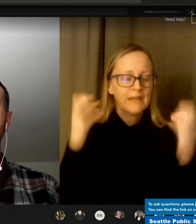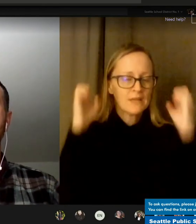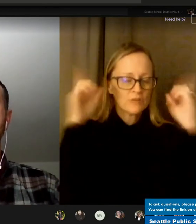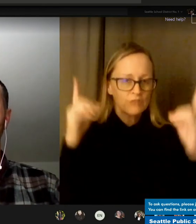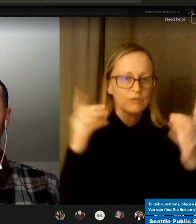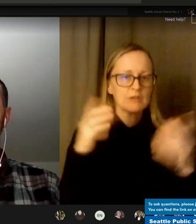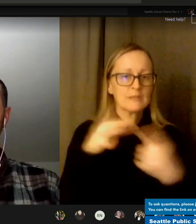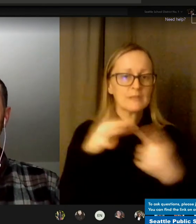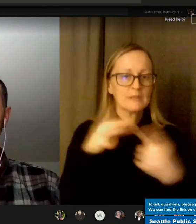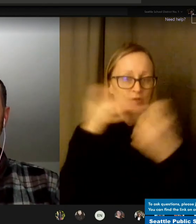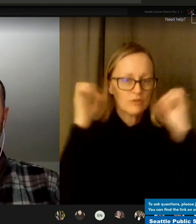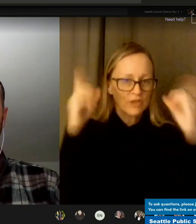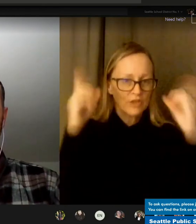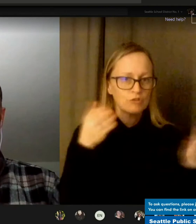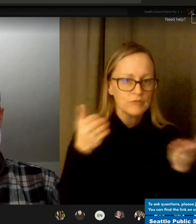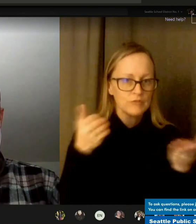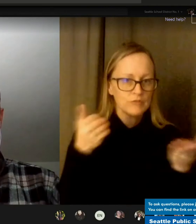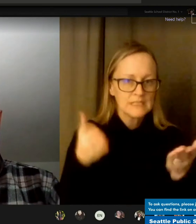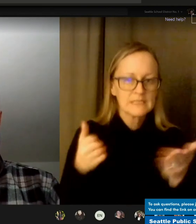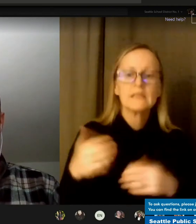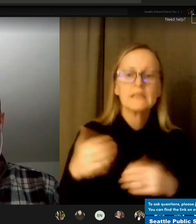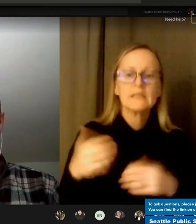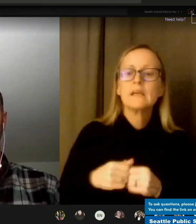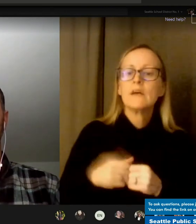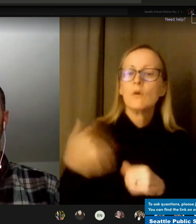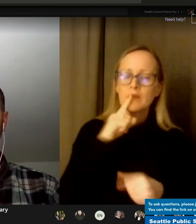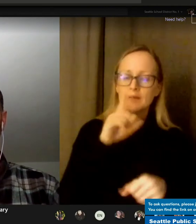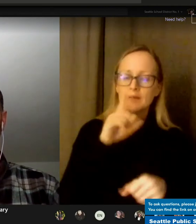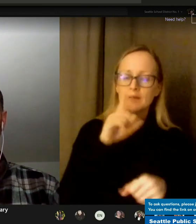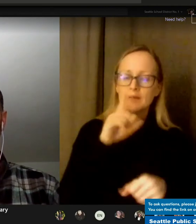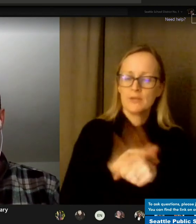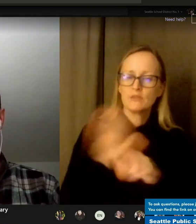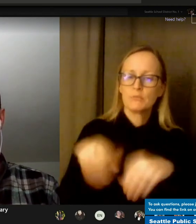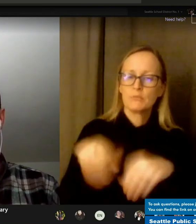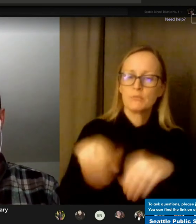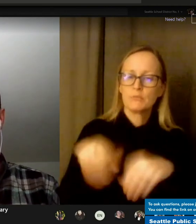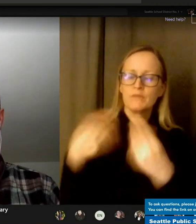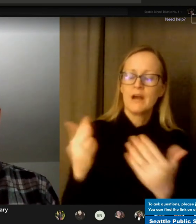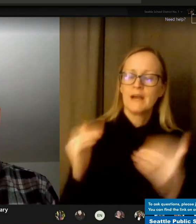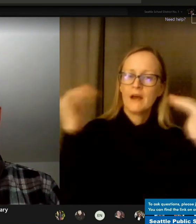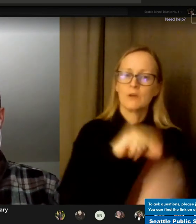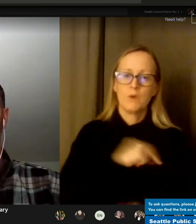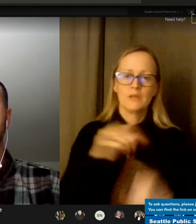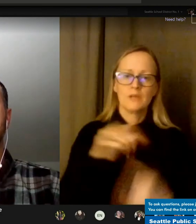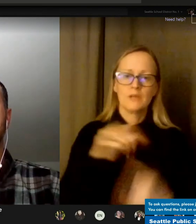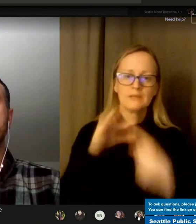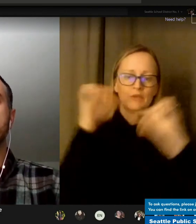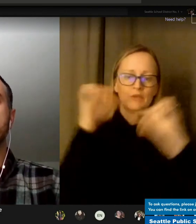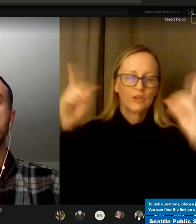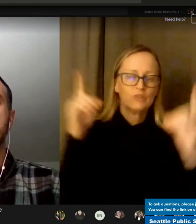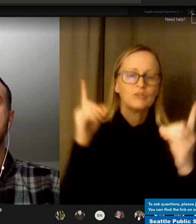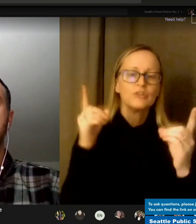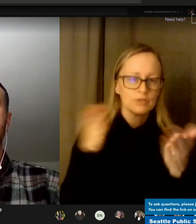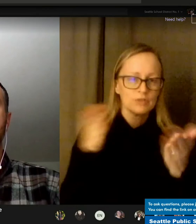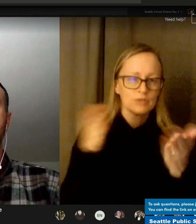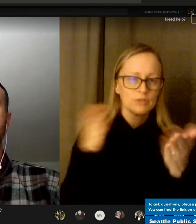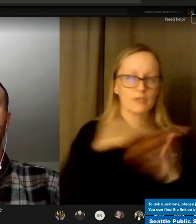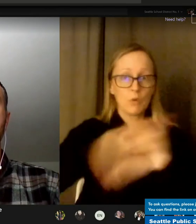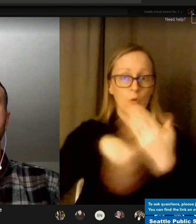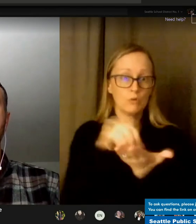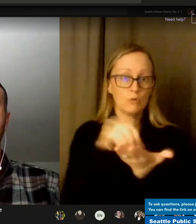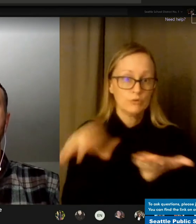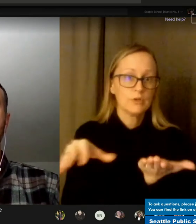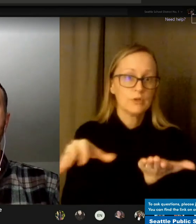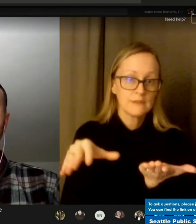As Director Mitchell shared, we are committed to providing high quality special education services for all of our students. One of the ways to connect